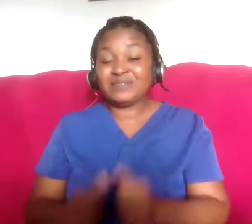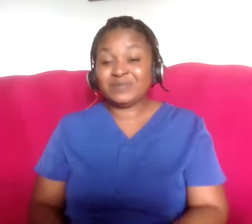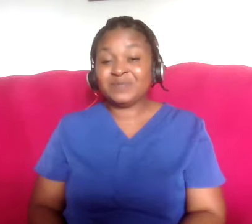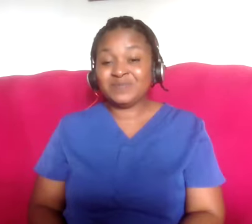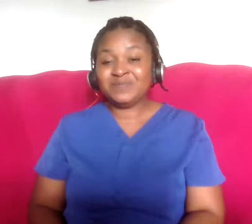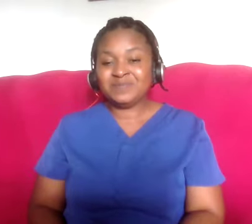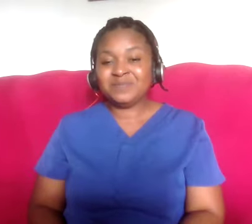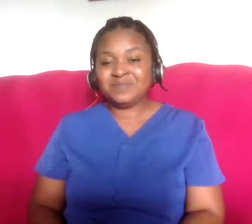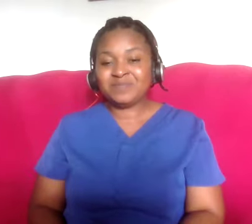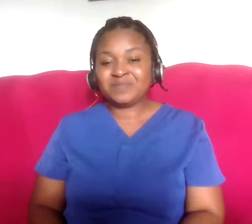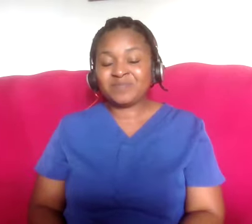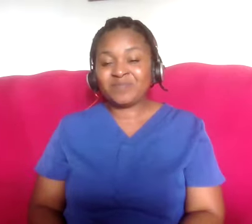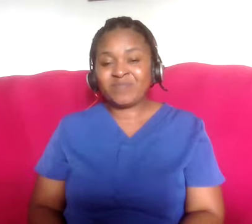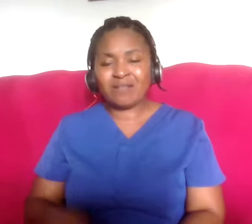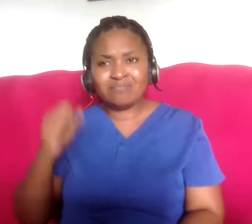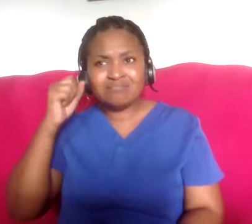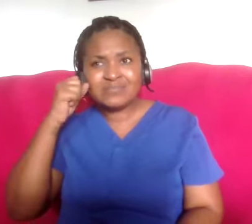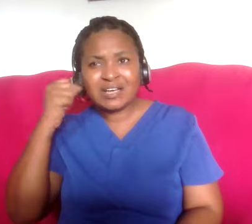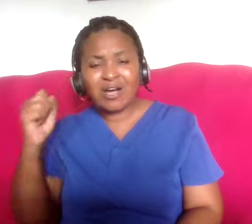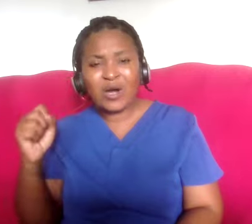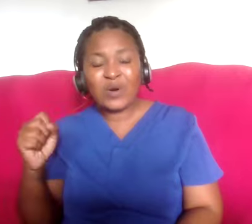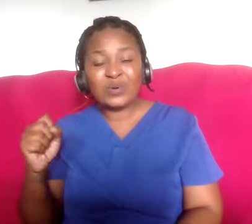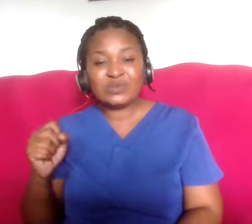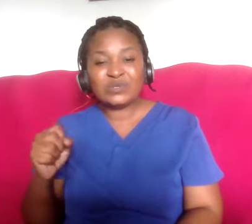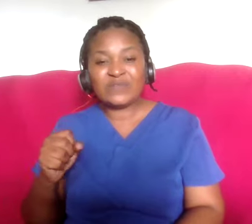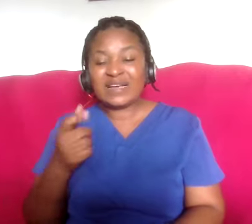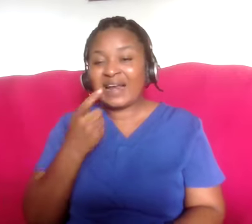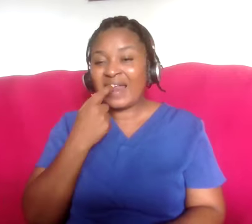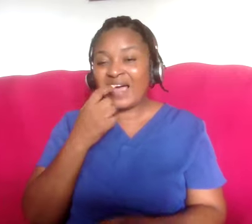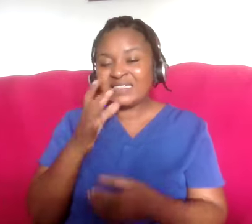The sound of clinking glasses